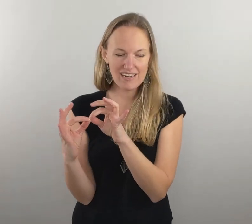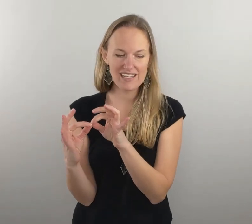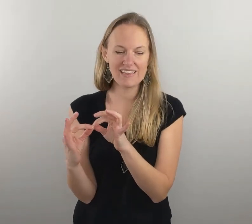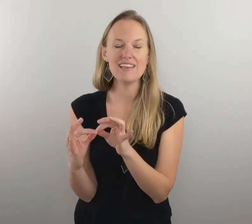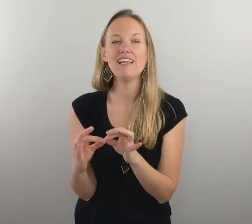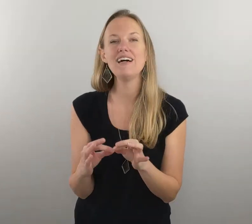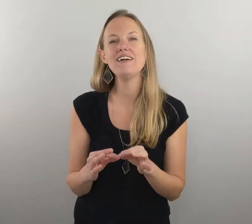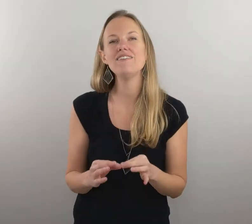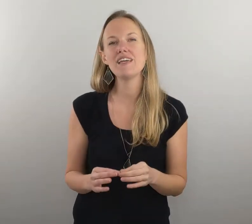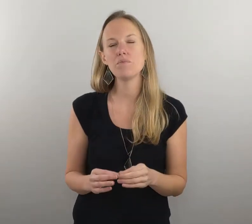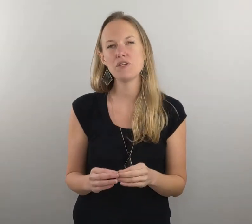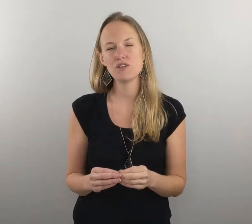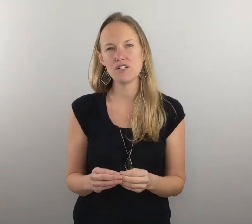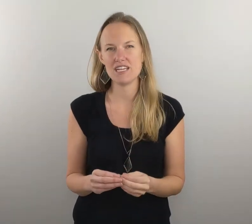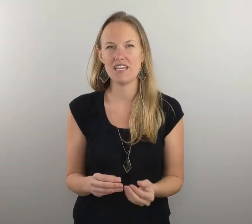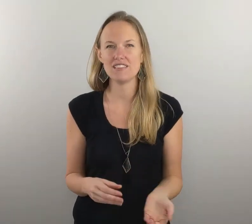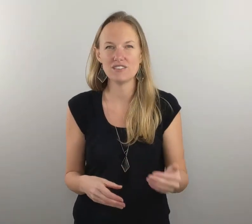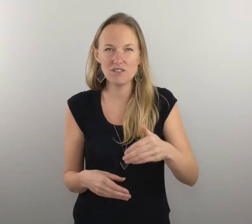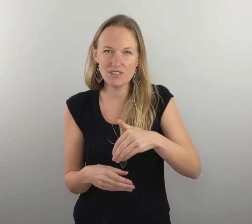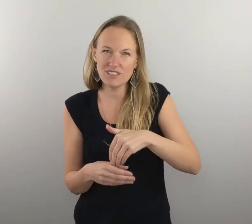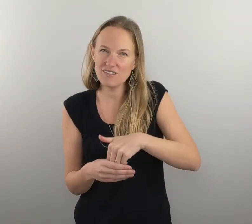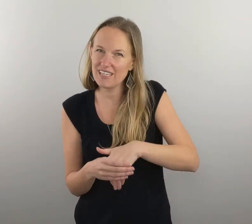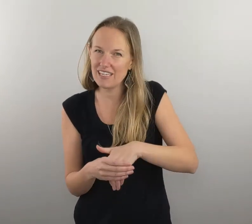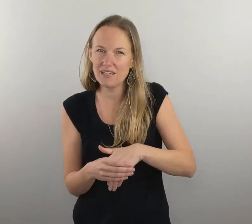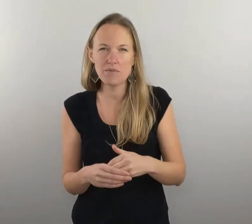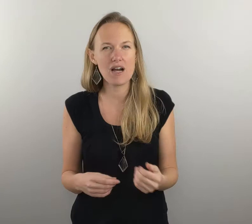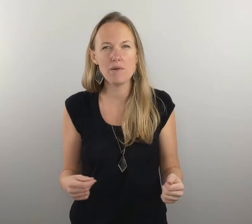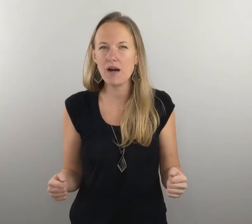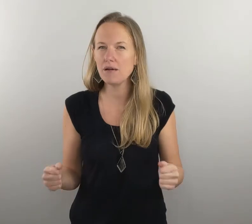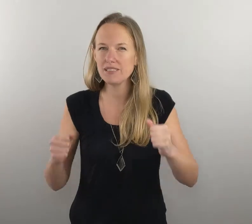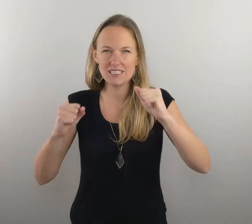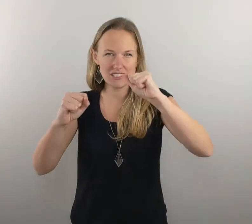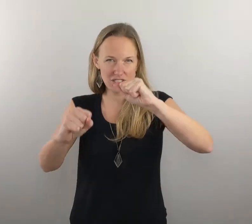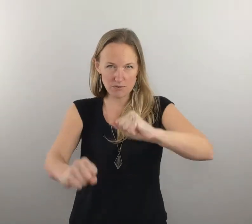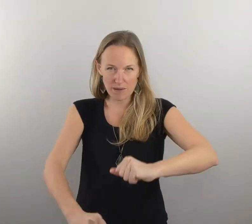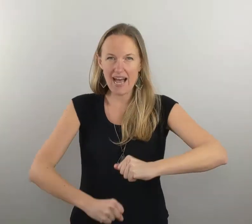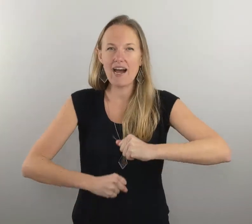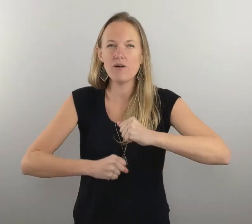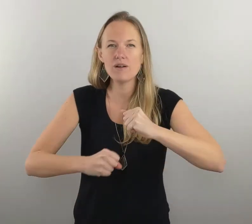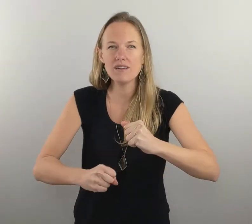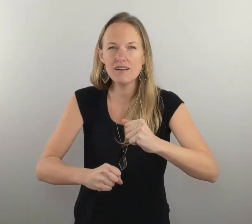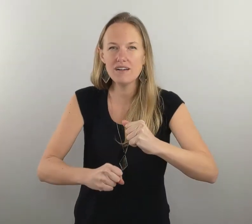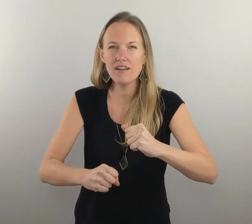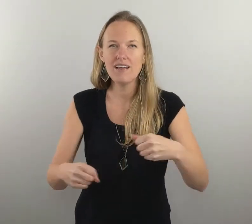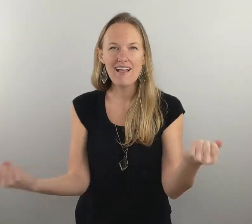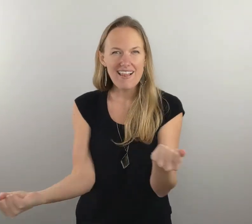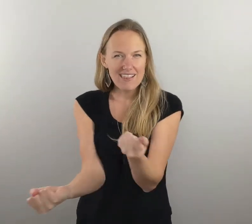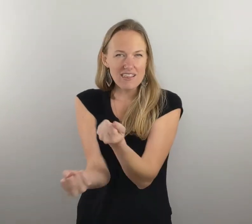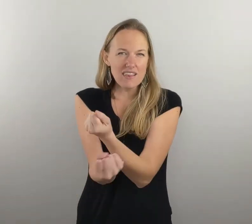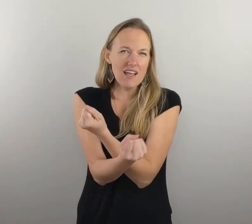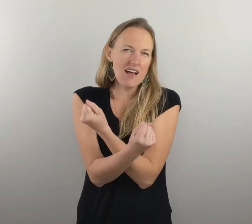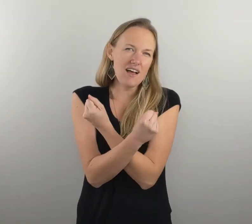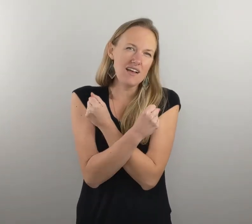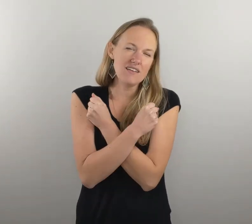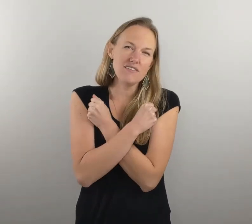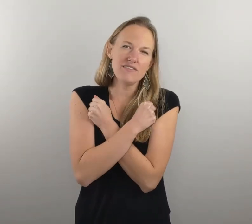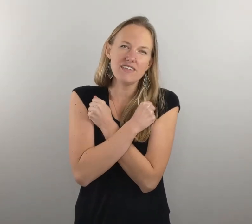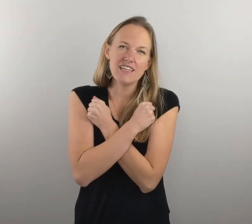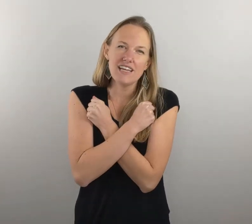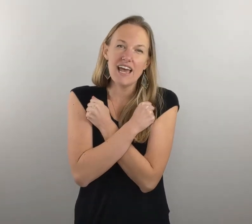in love, and purity. So you can do in, but I'll probably just do power, love, and